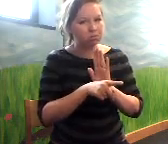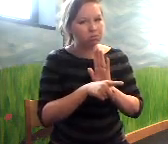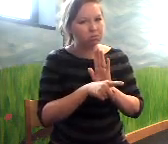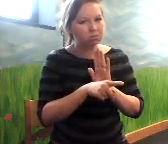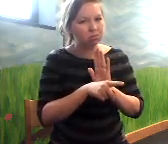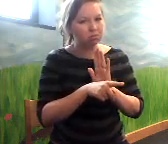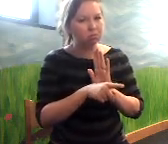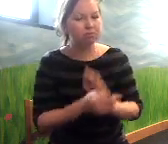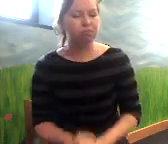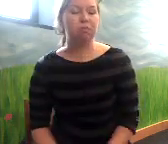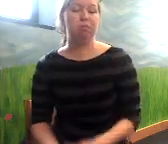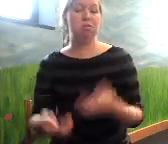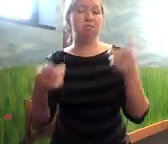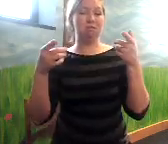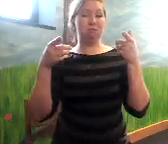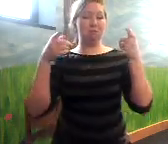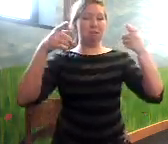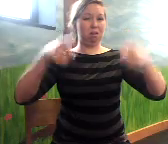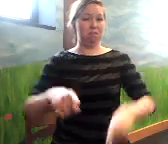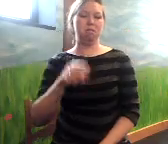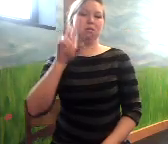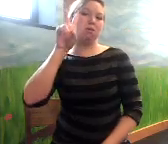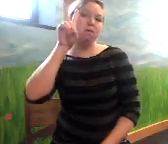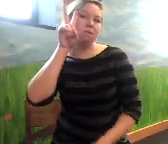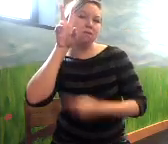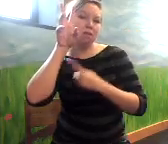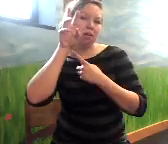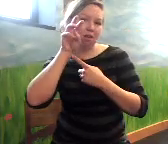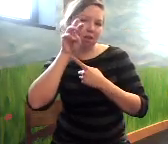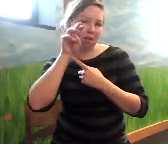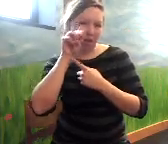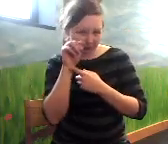larger Cold War game between the U.S. and the Soviet Union, and then eventually China.